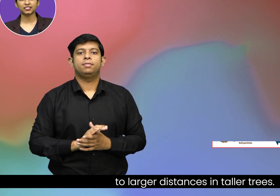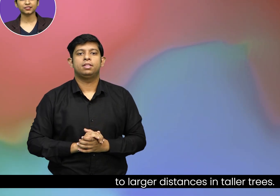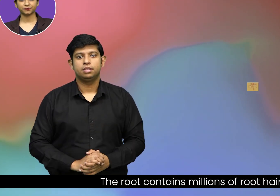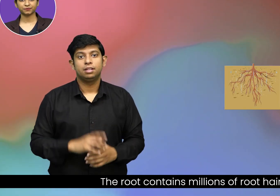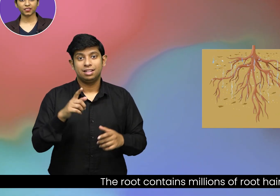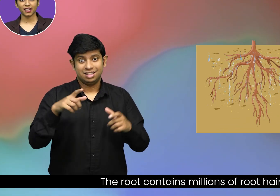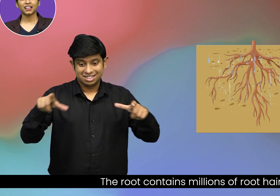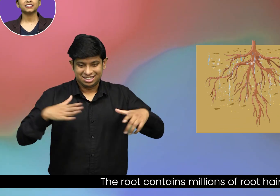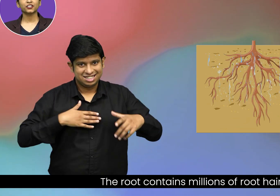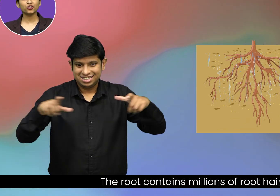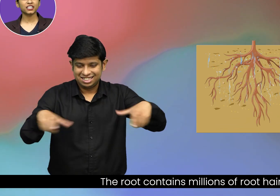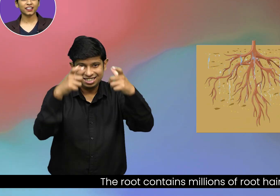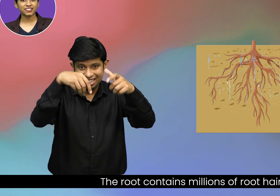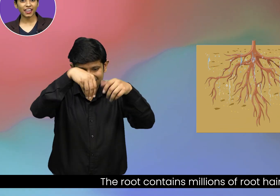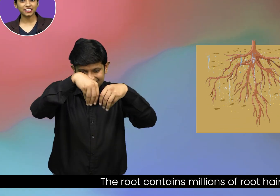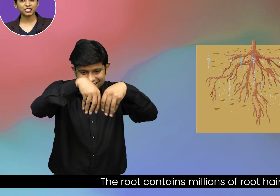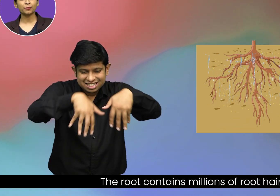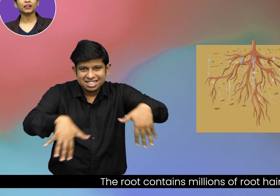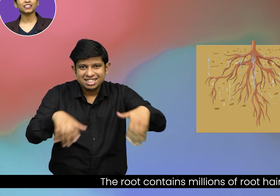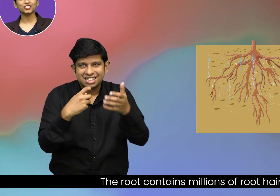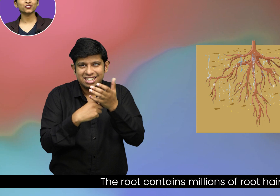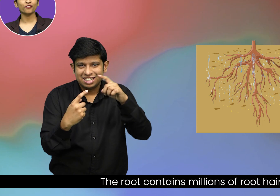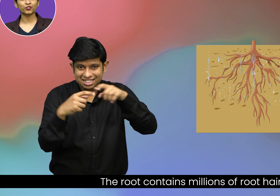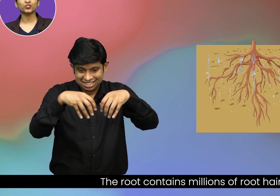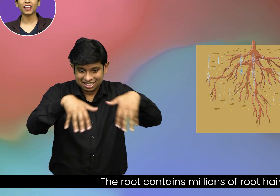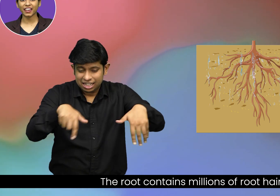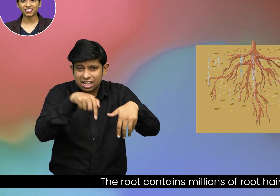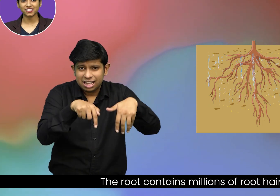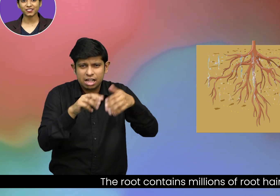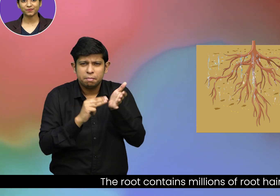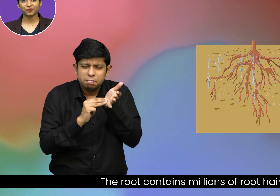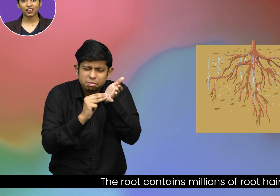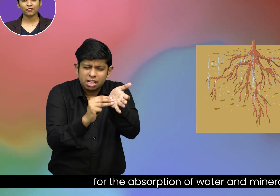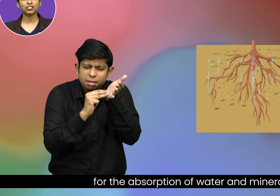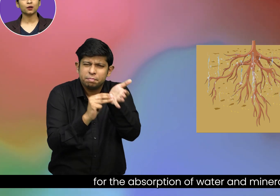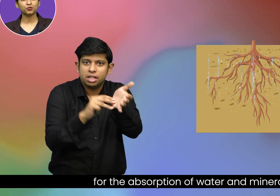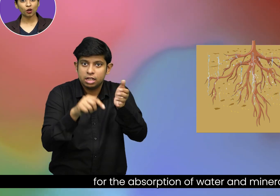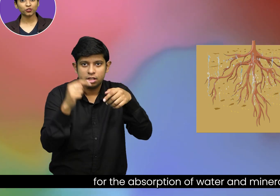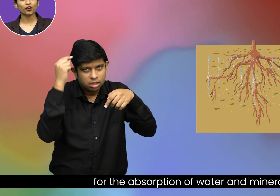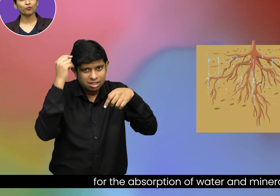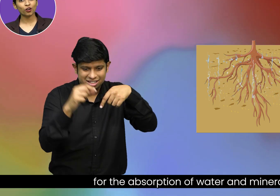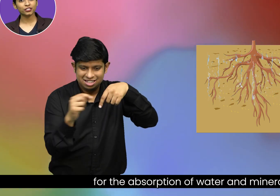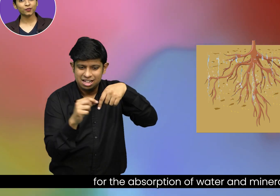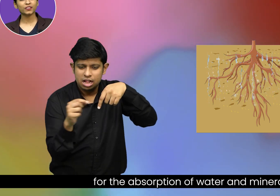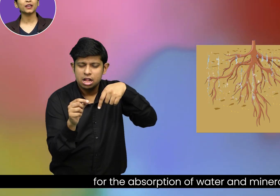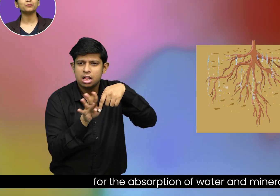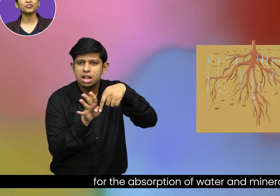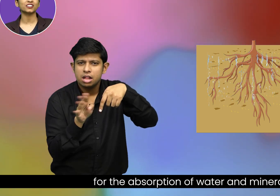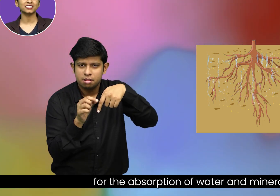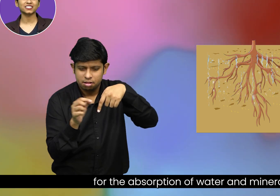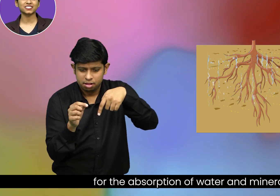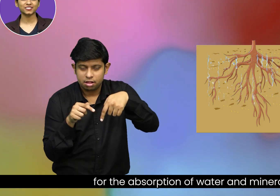trees. The root contains millions of root hairs for the absorption of water